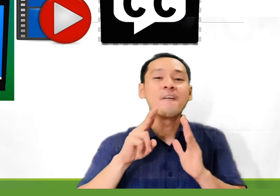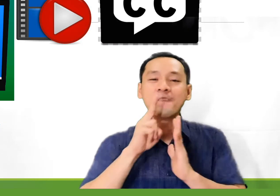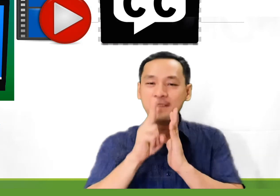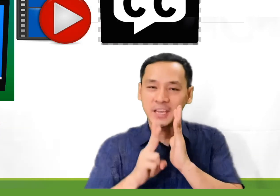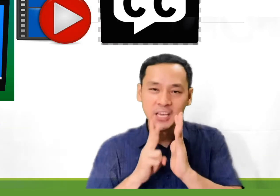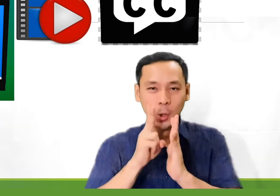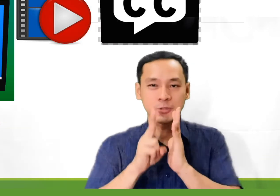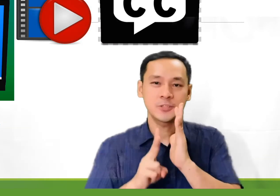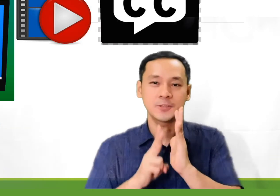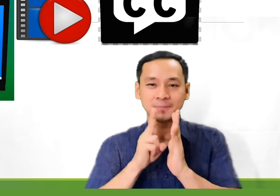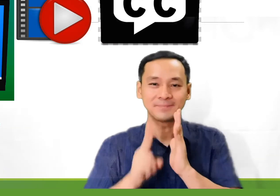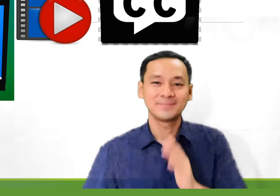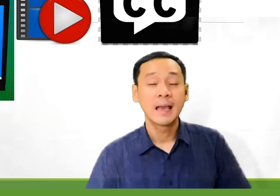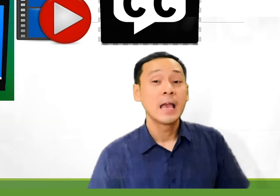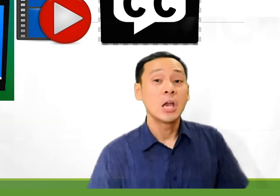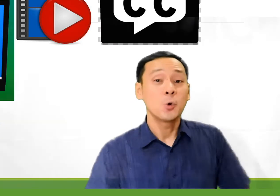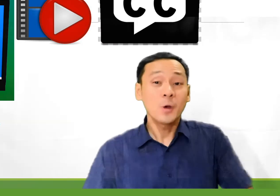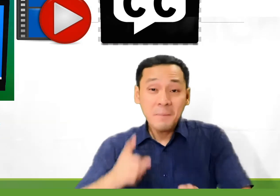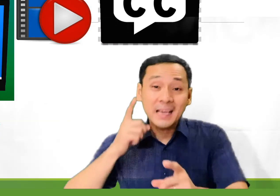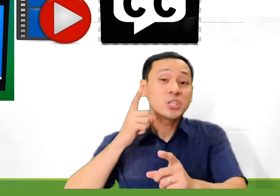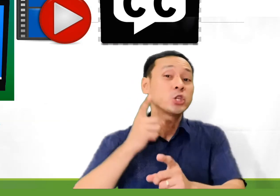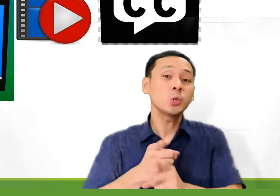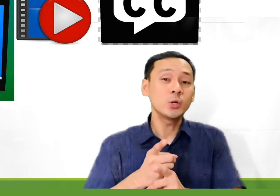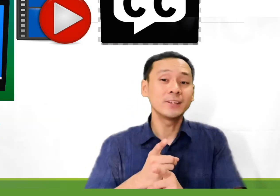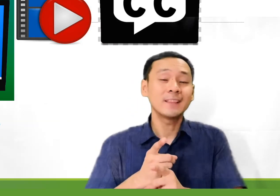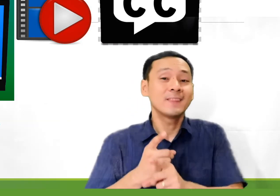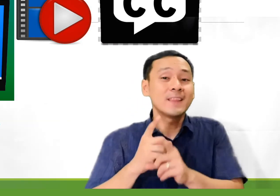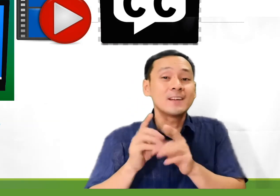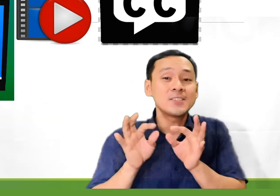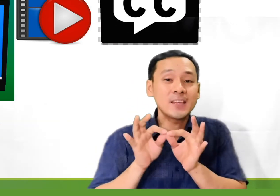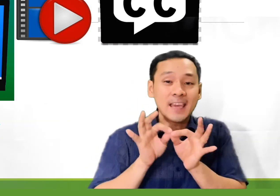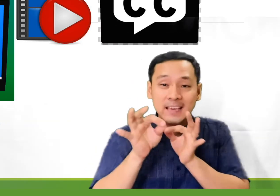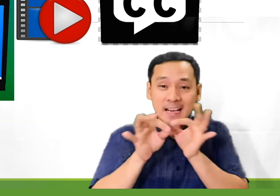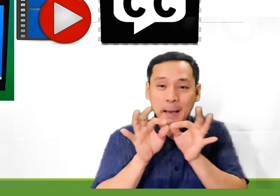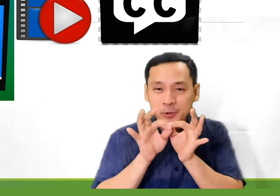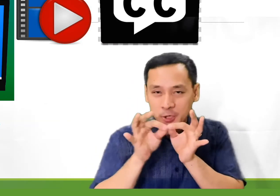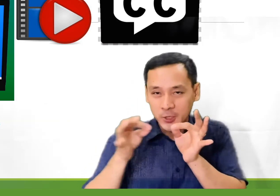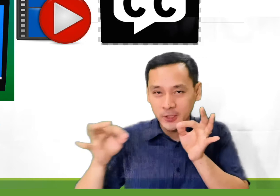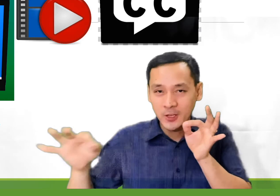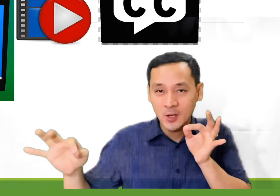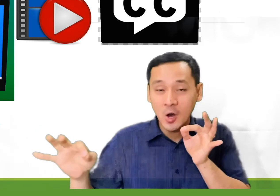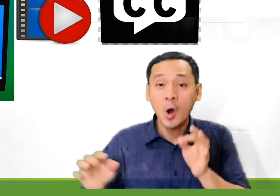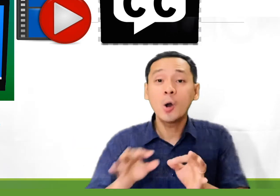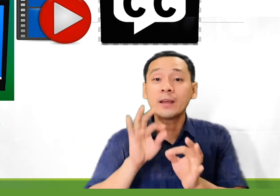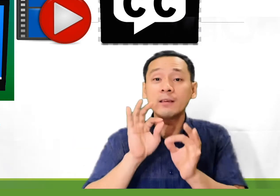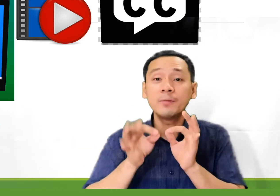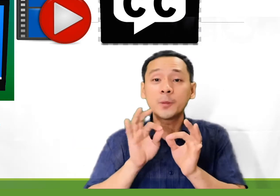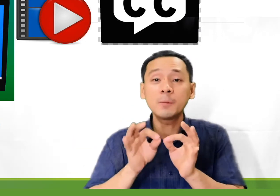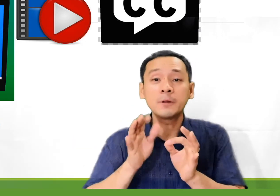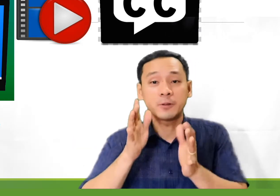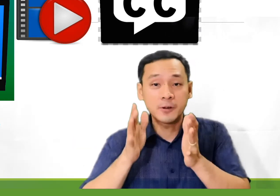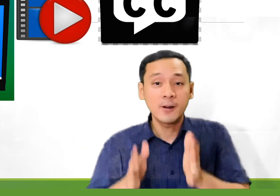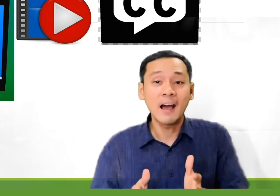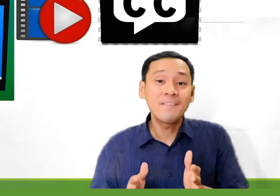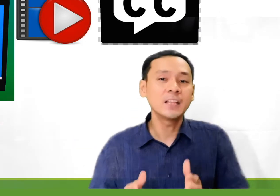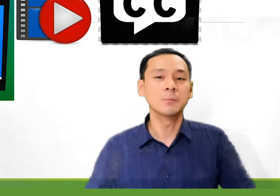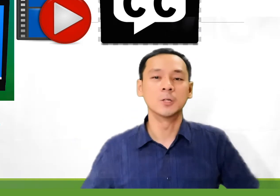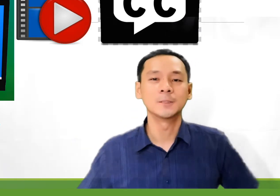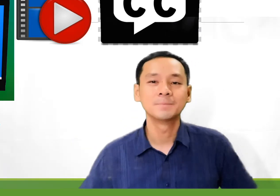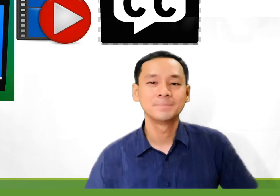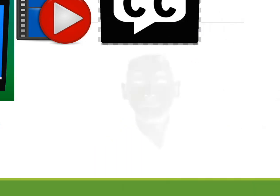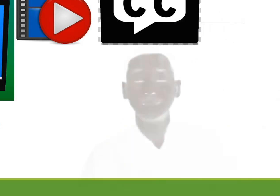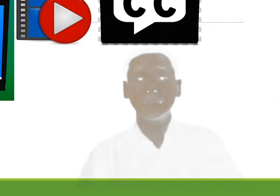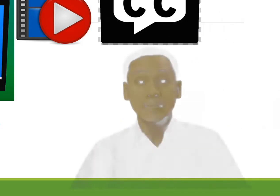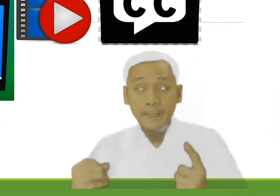watch videos, we make sure that there's a caption or interpreter